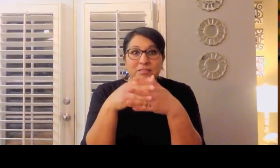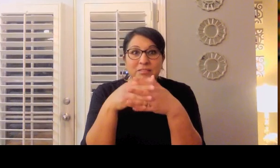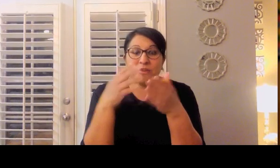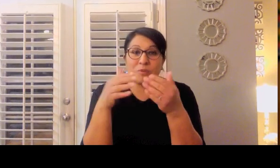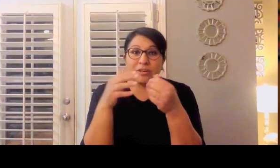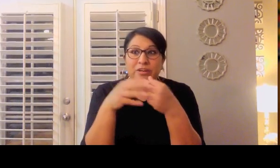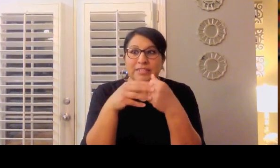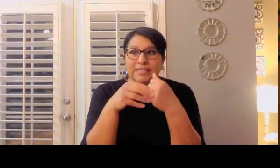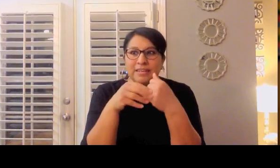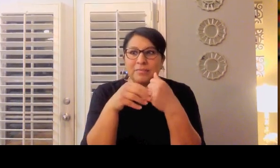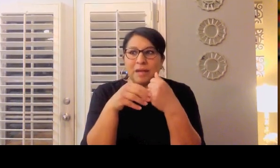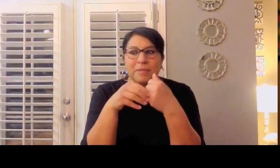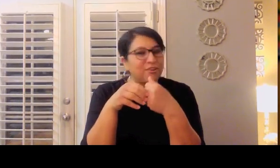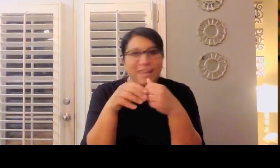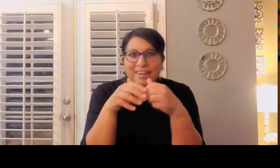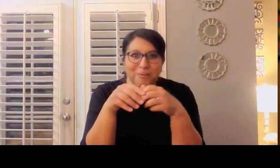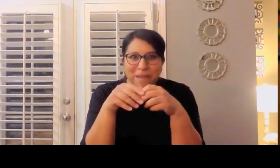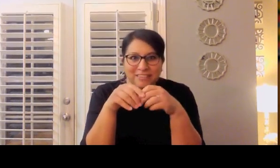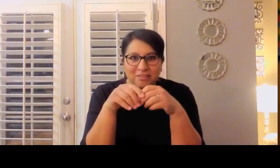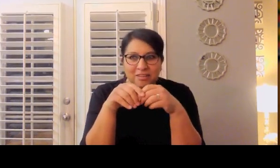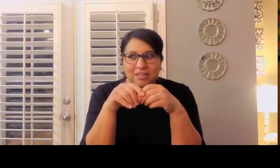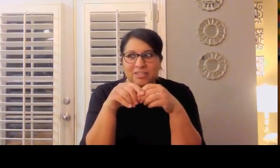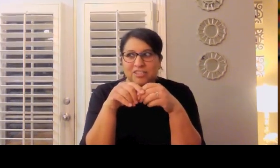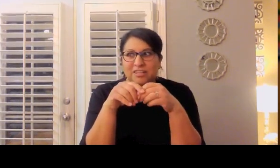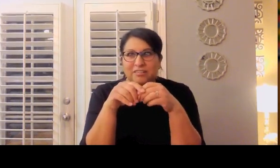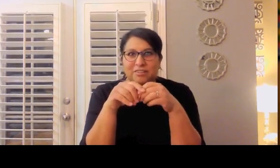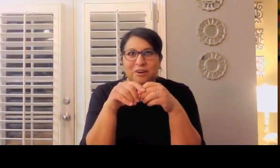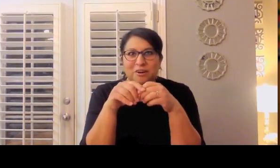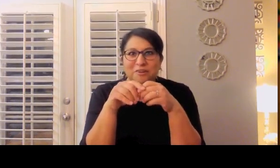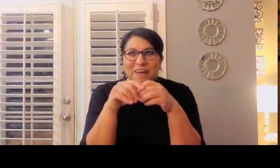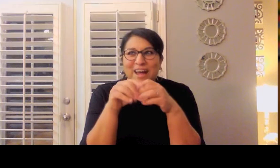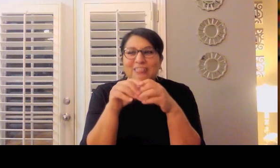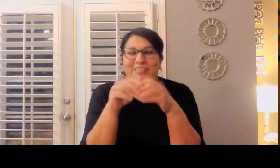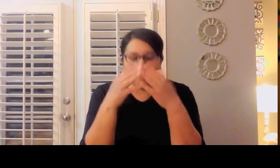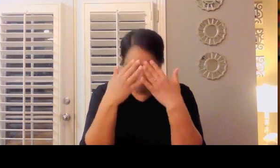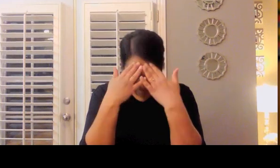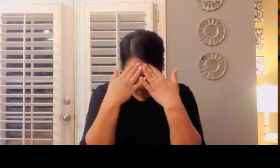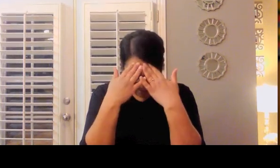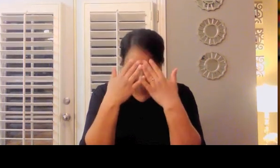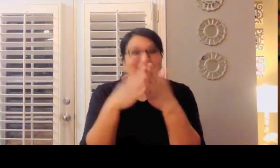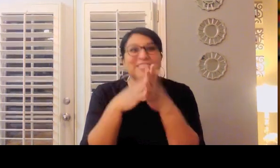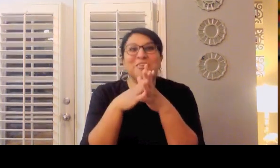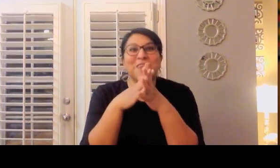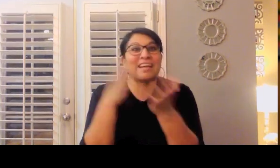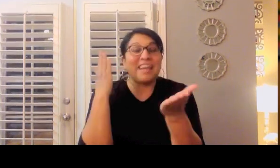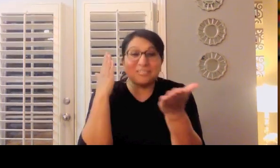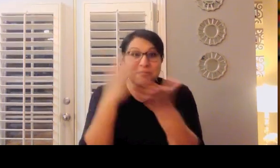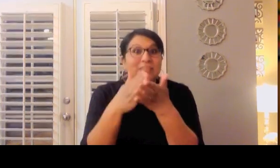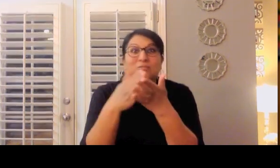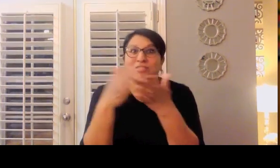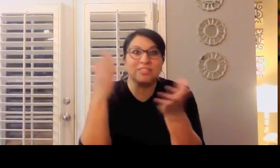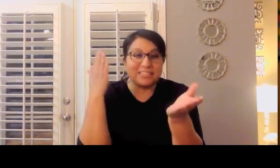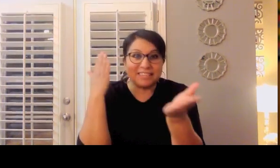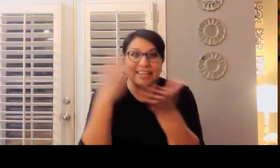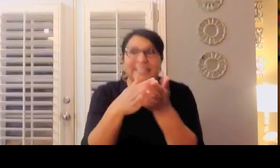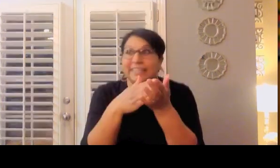is, you know, where you're going to send them. I'm like, you're not in El Paso? She's like, no. I was like, oh my God. So like, I had to make